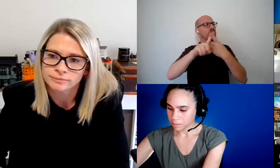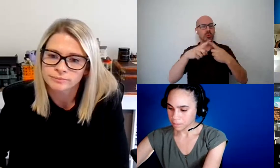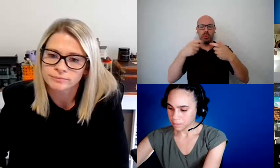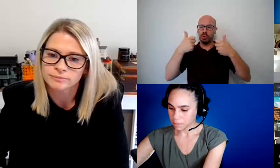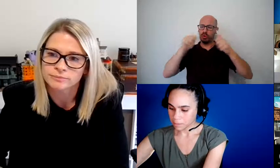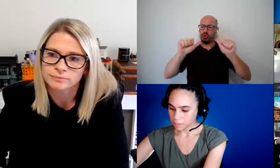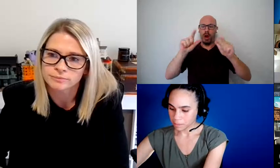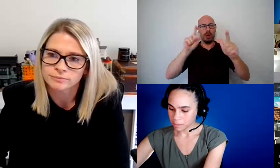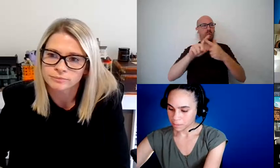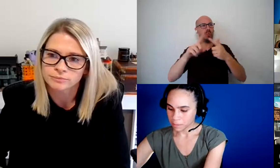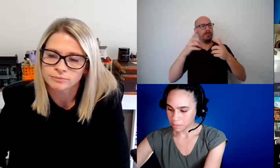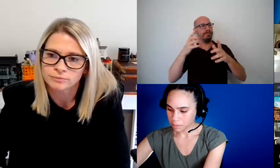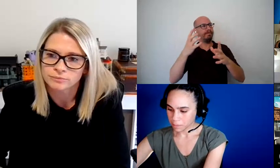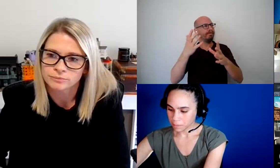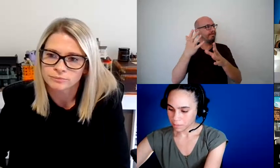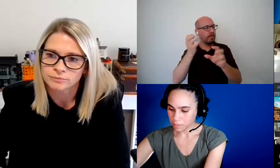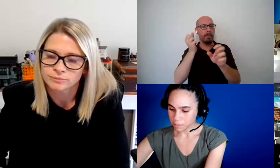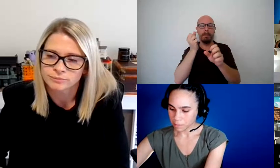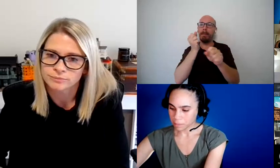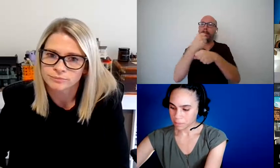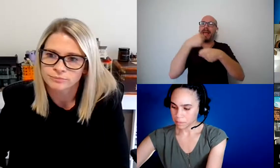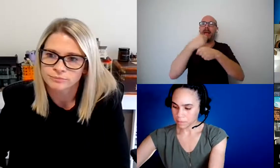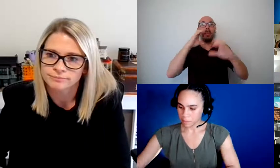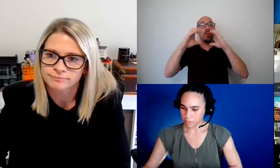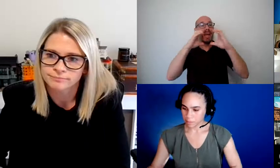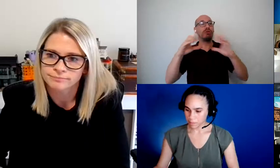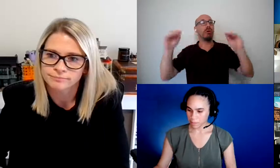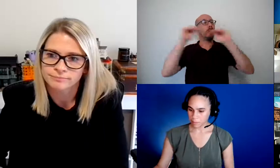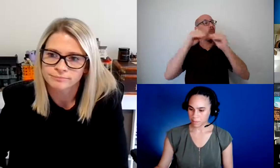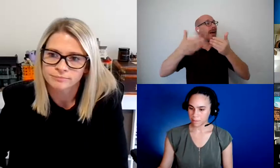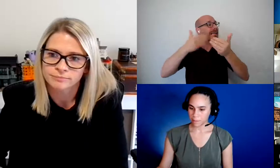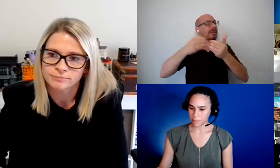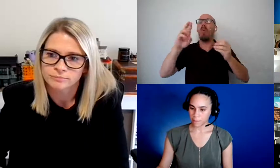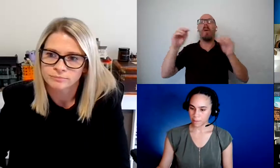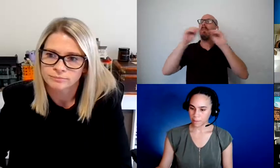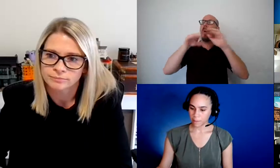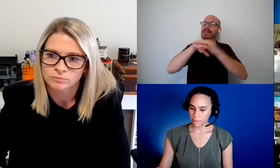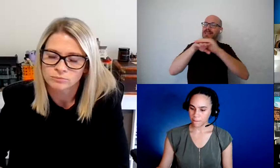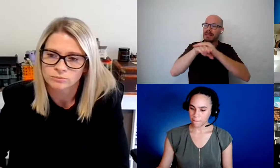easy or more accessible for communicating?